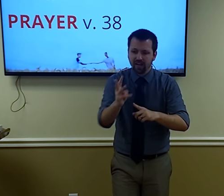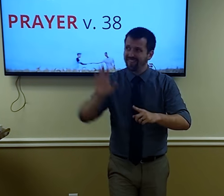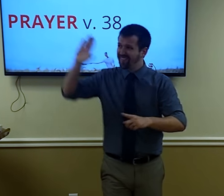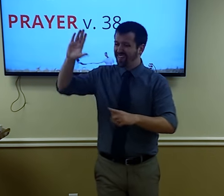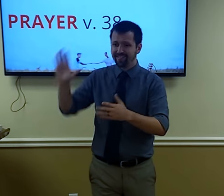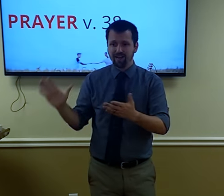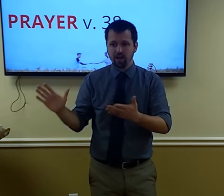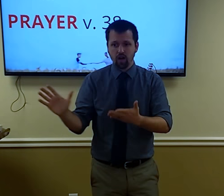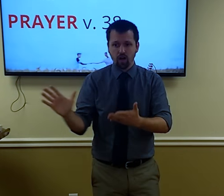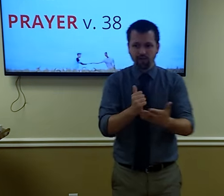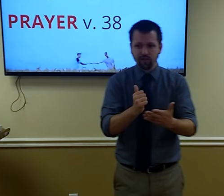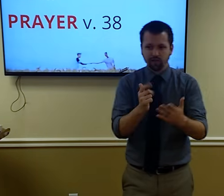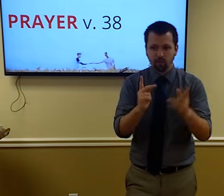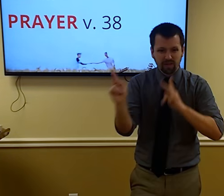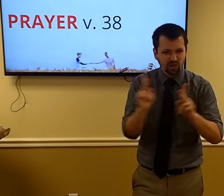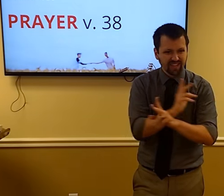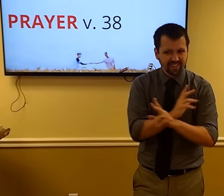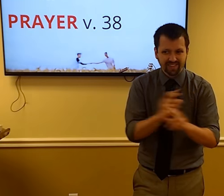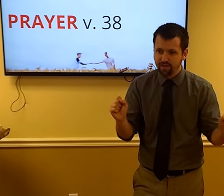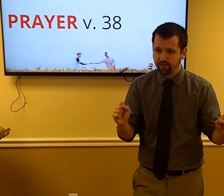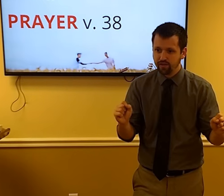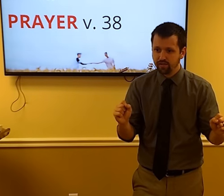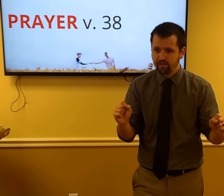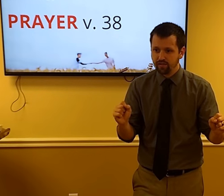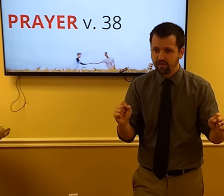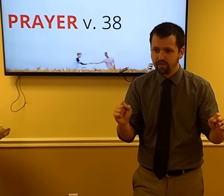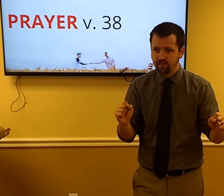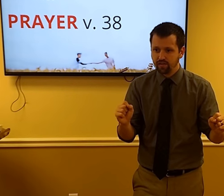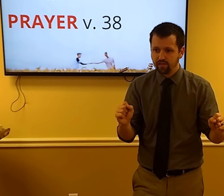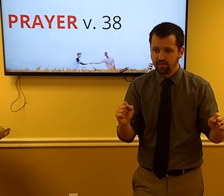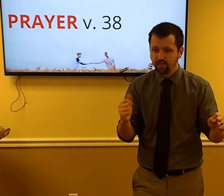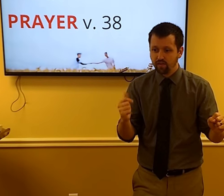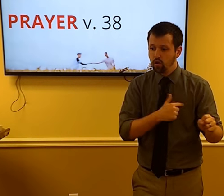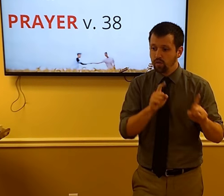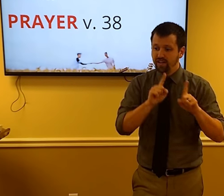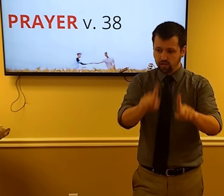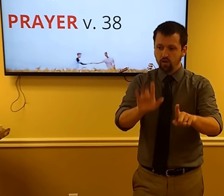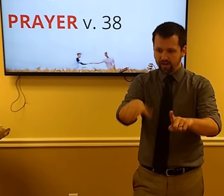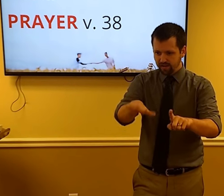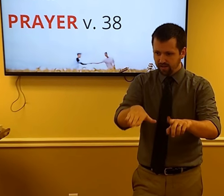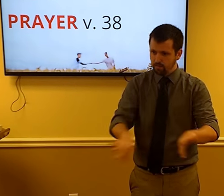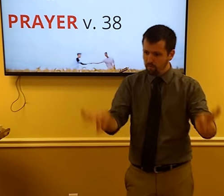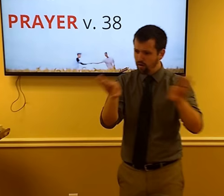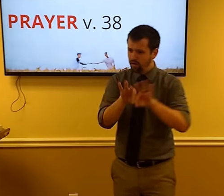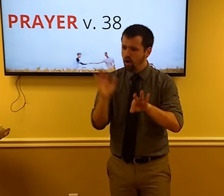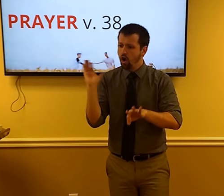His harvest for people to get saved. So we need to go. It's important.